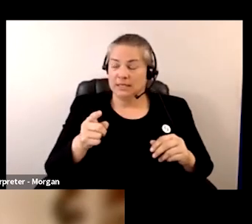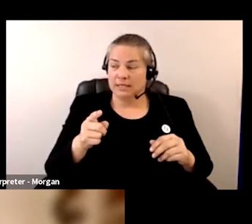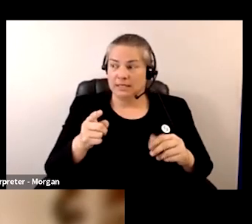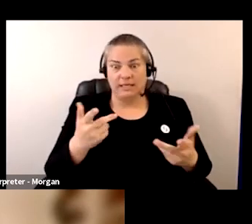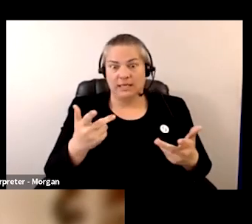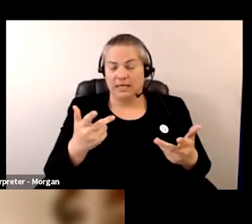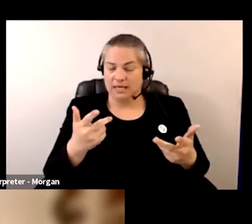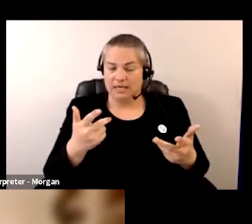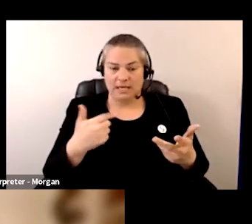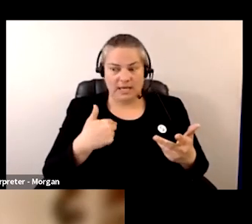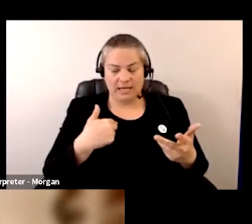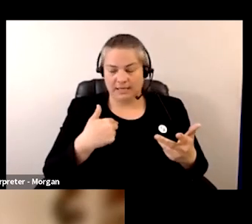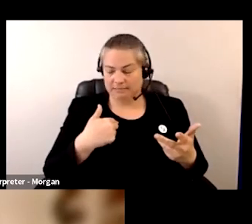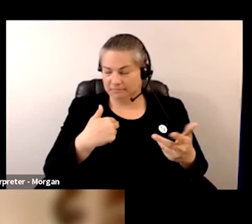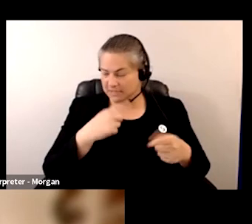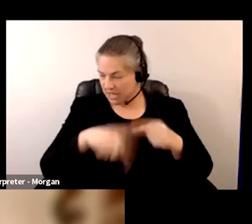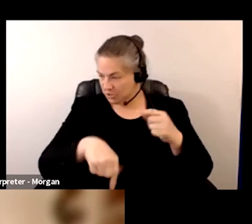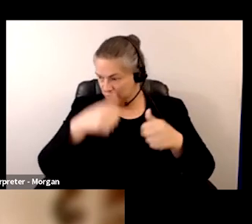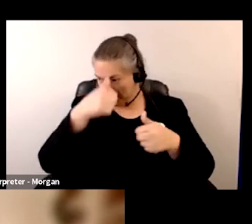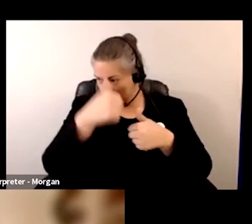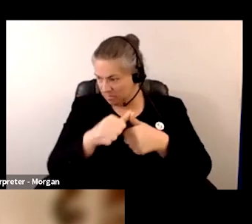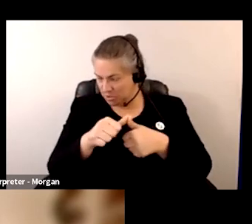don't recall any